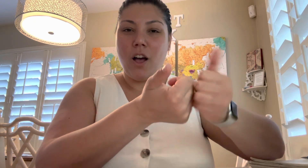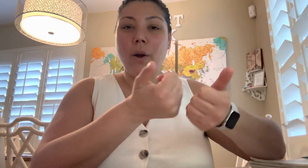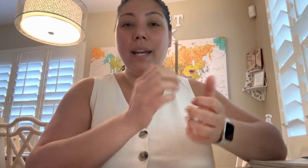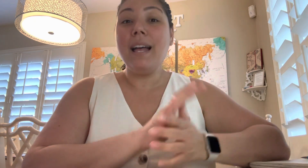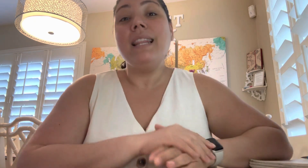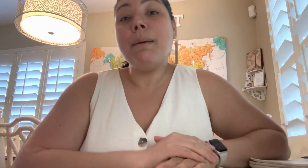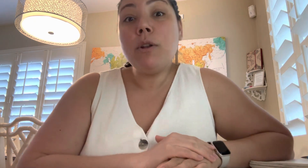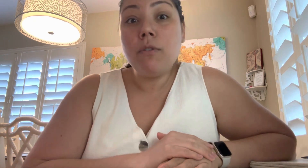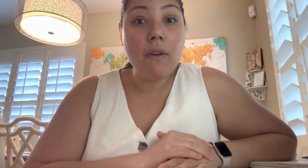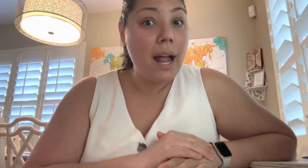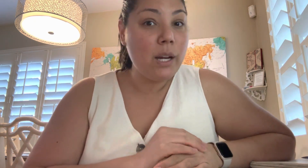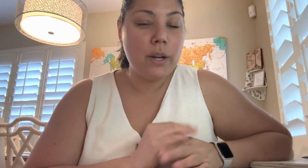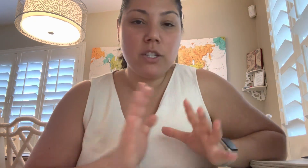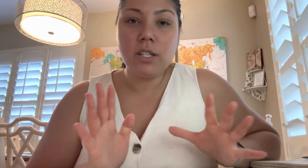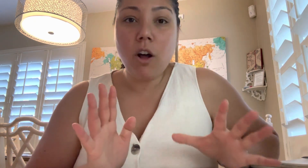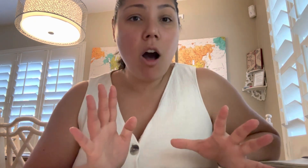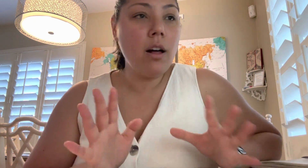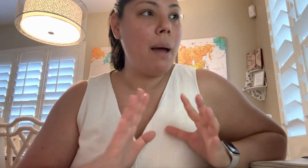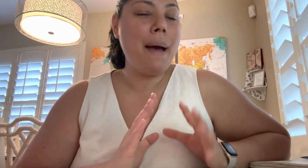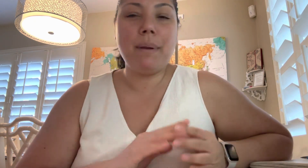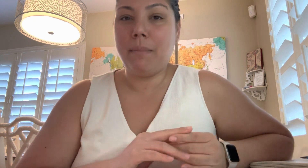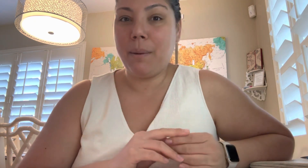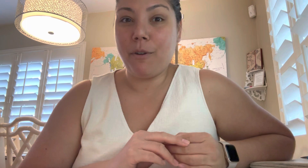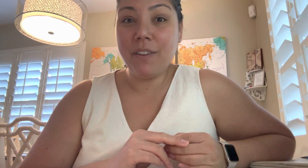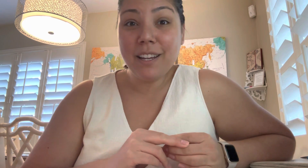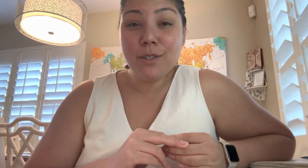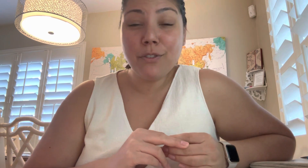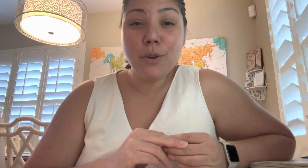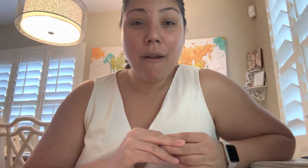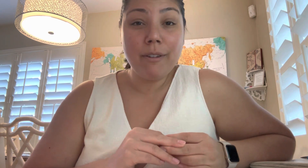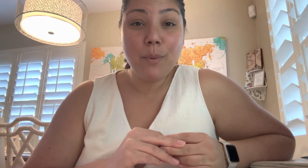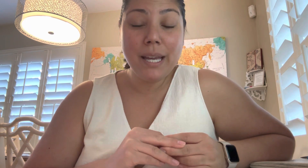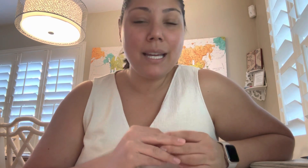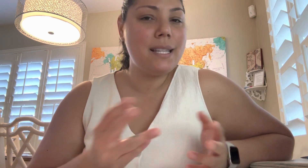Okay, let me know if you have any questions at all. I'm happy to make more videos for you every week. Send me